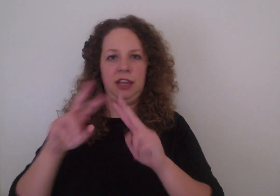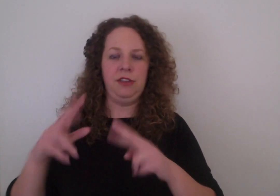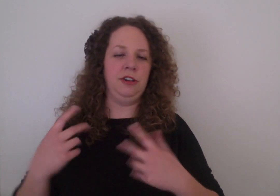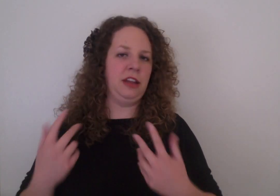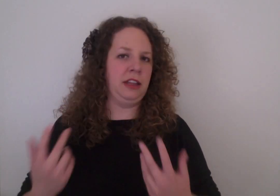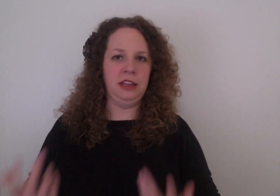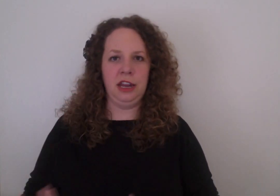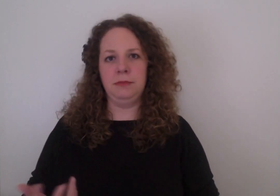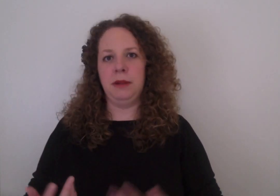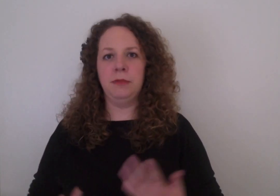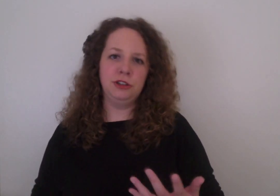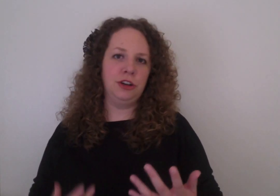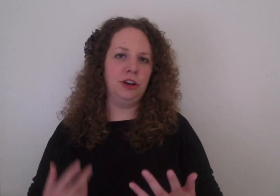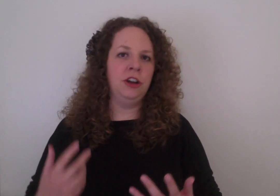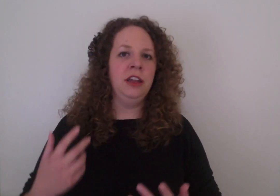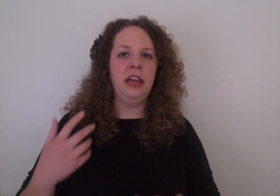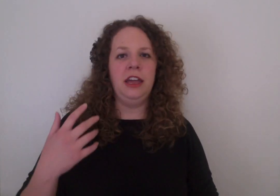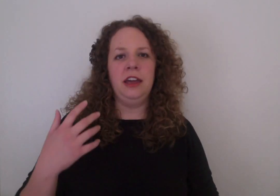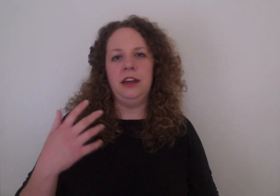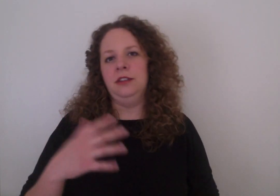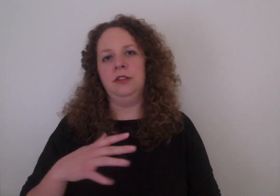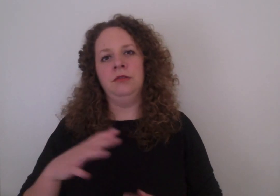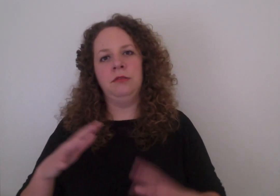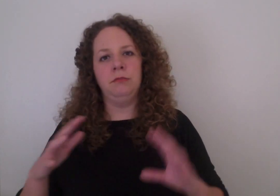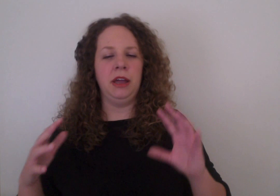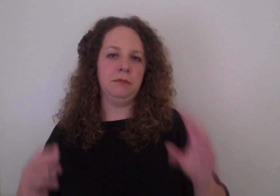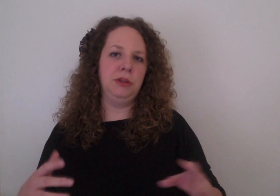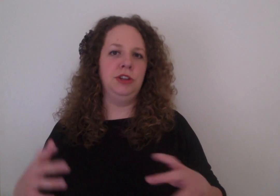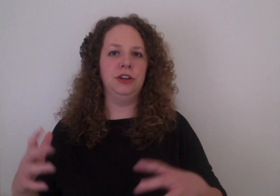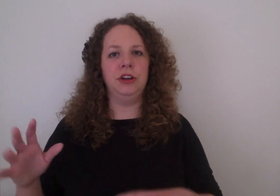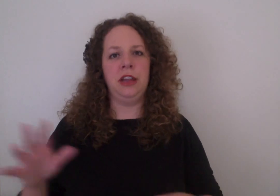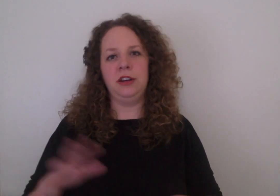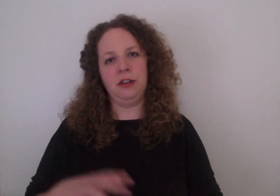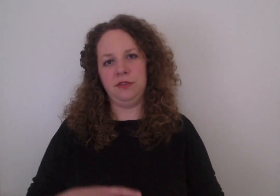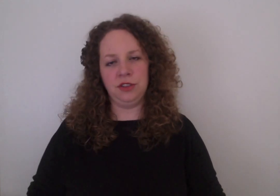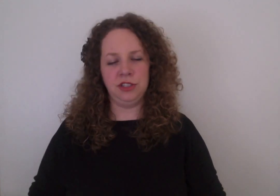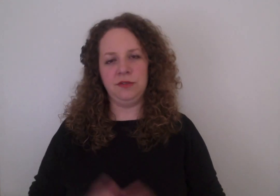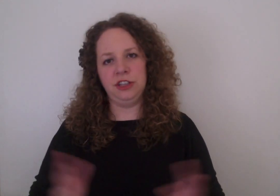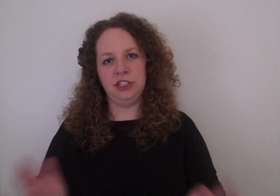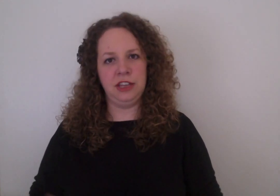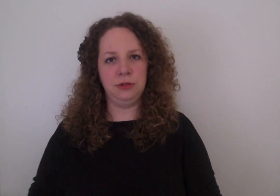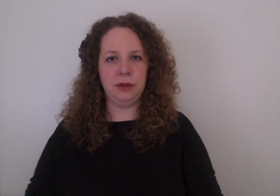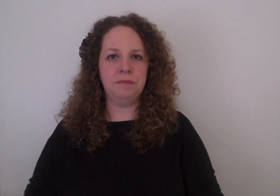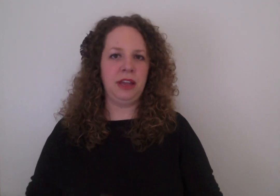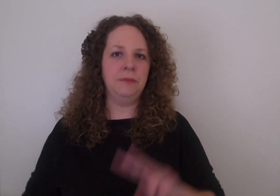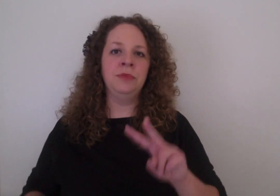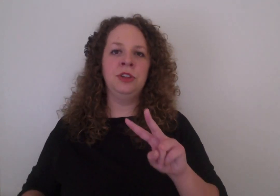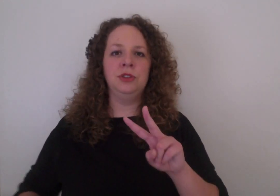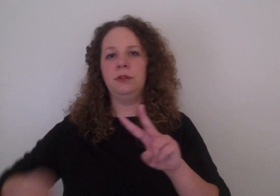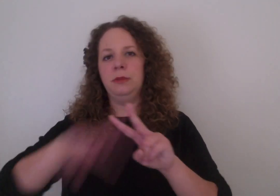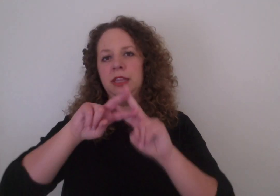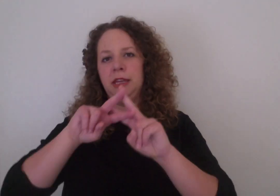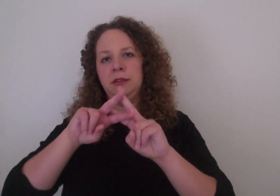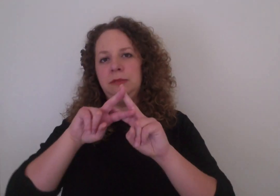together and connect my printer and my computer and all of the other stuff. I just can't do it. Okay, so that would be like to be